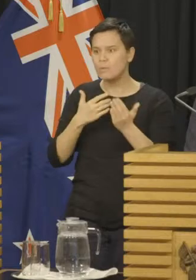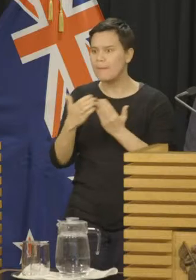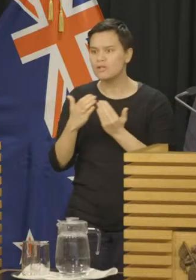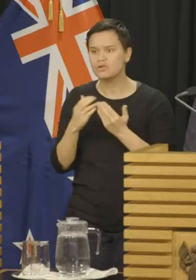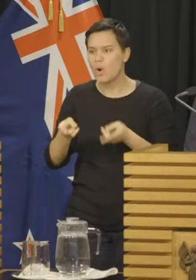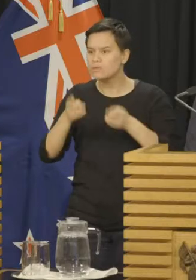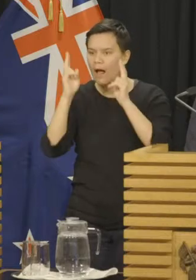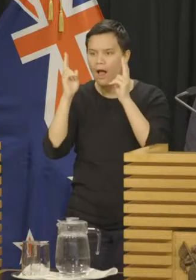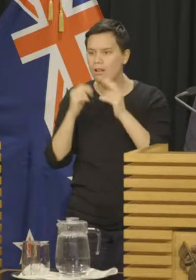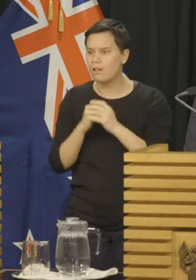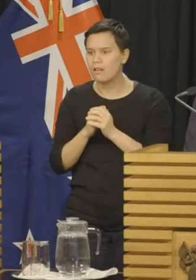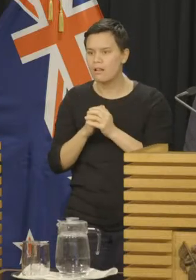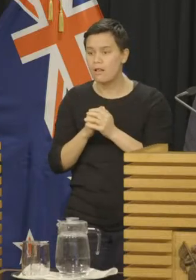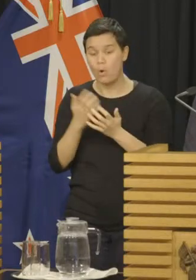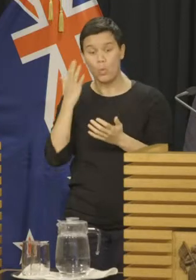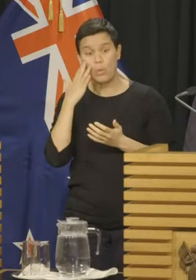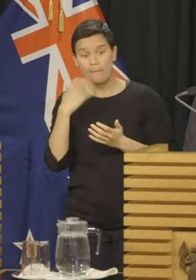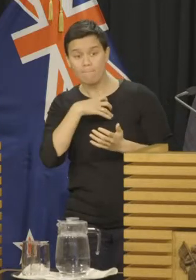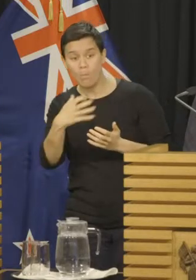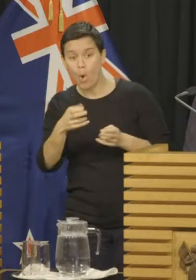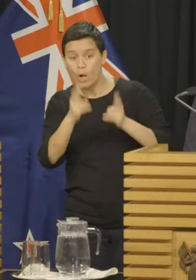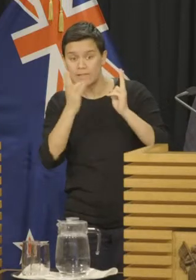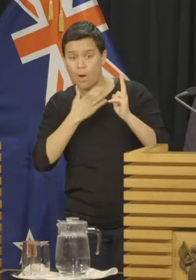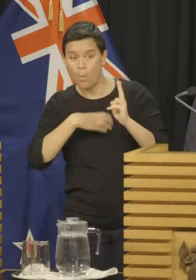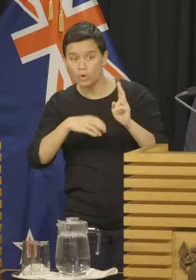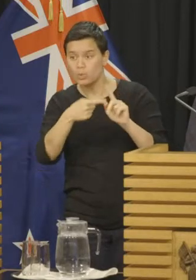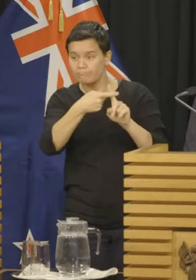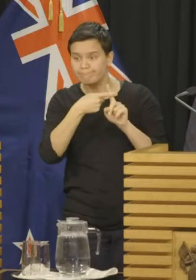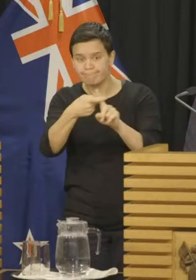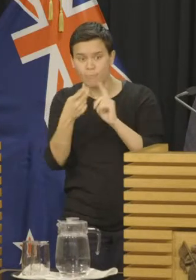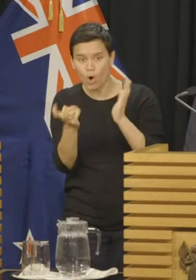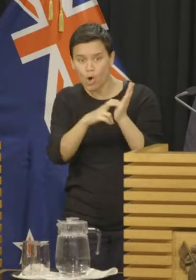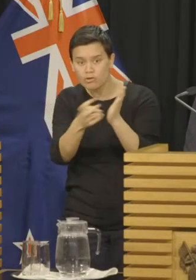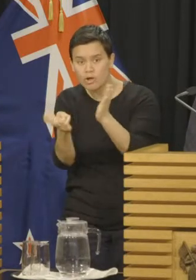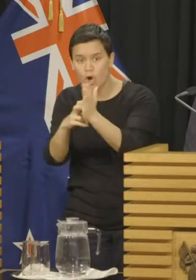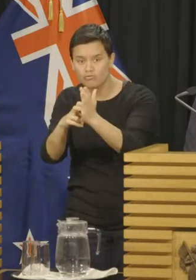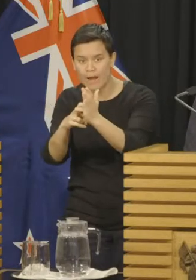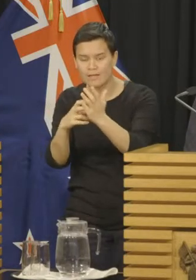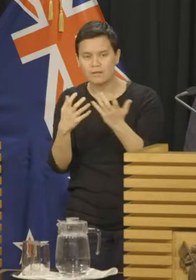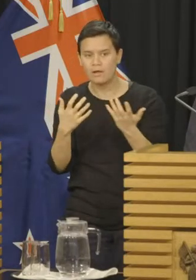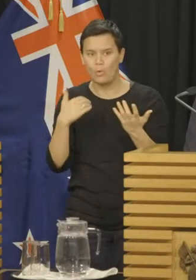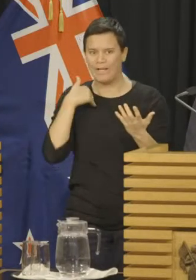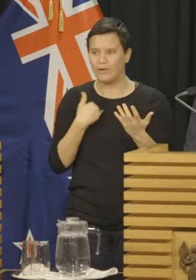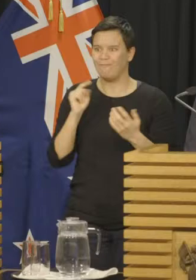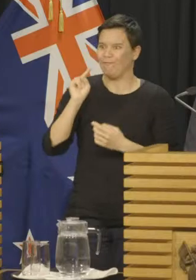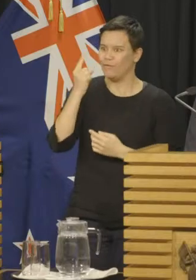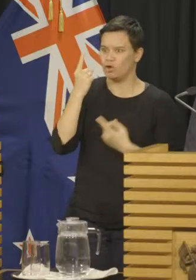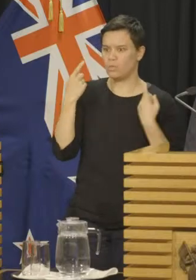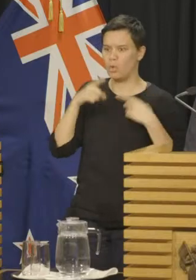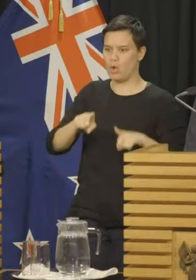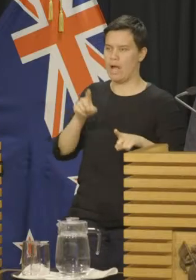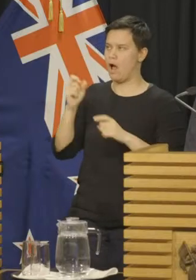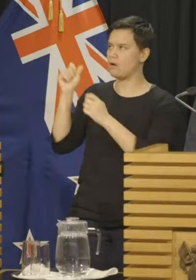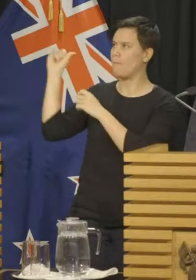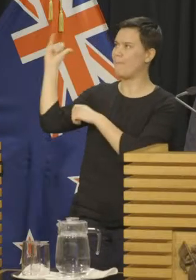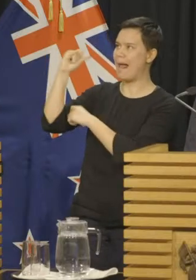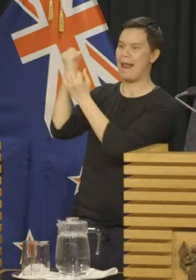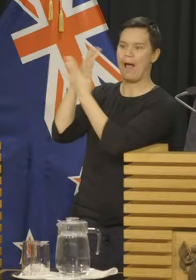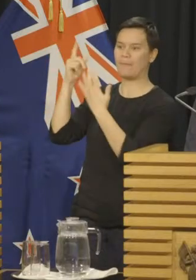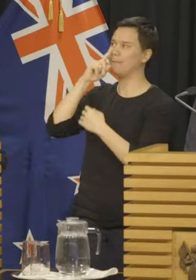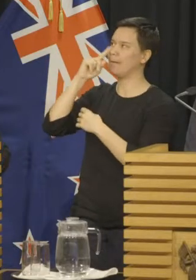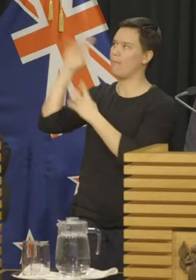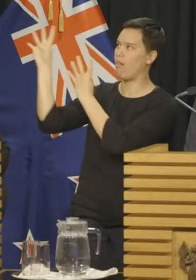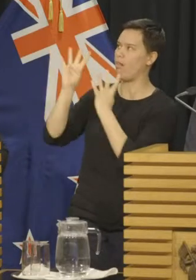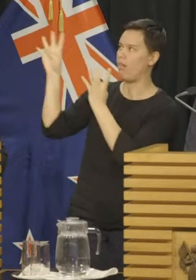to bringing more facilities on stream. So we've got on top of that by working with the airlines directly. So you'll scaling up ahead of